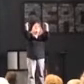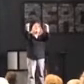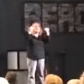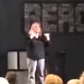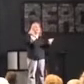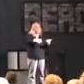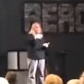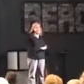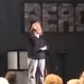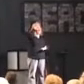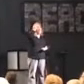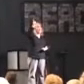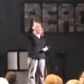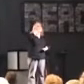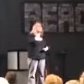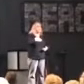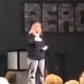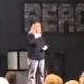heart.